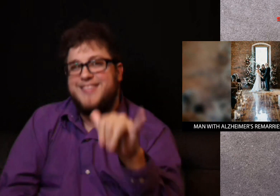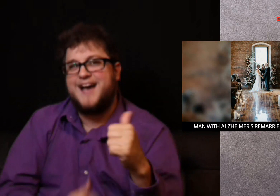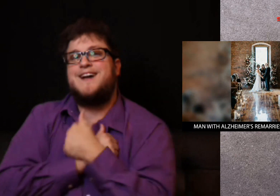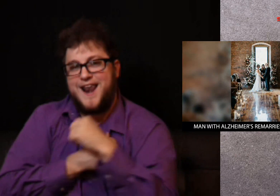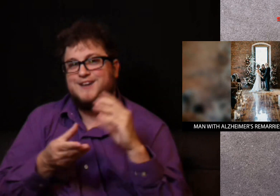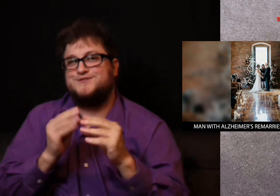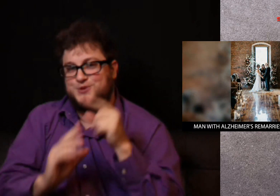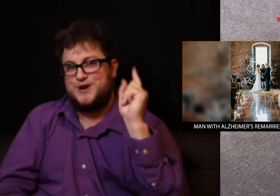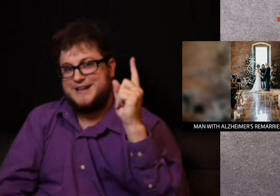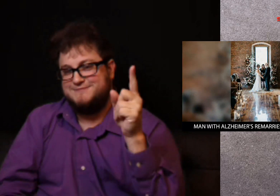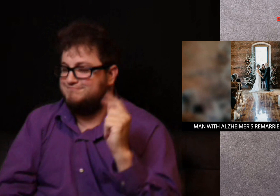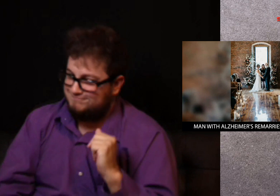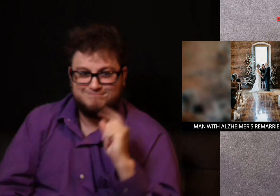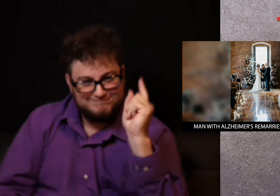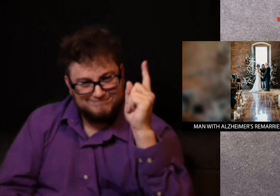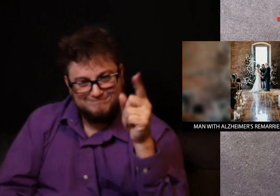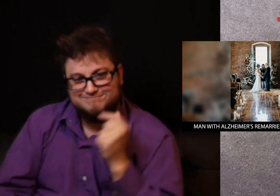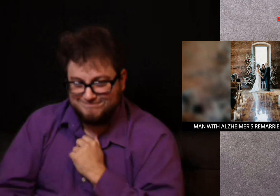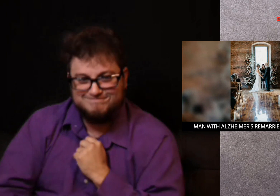Now that's a love story.